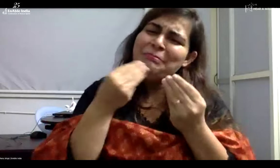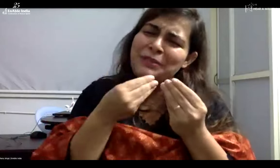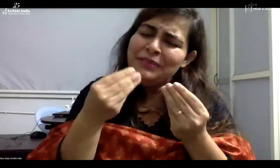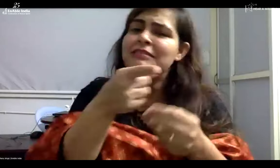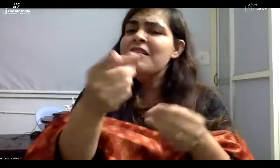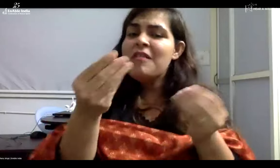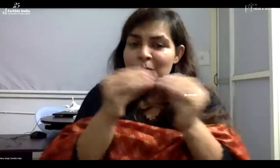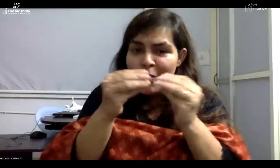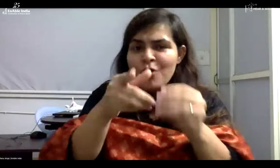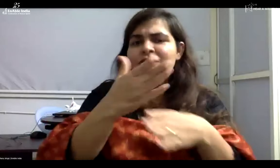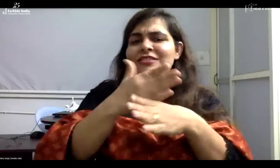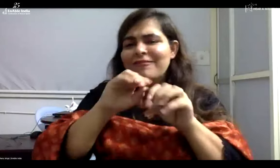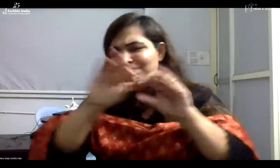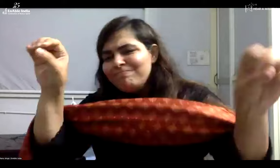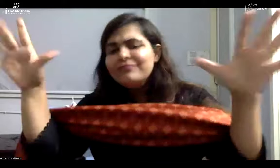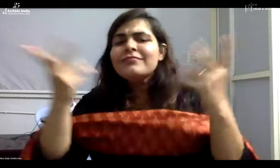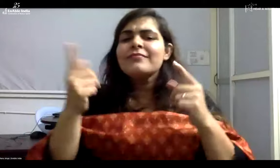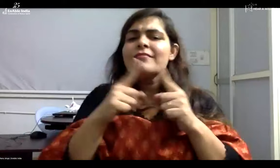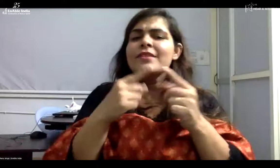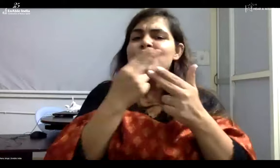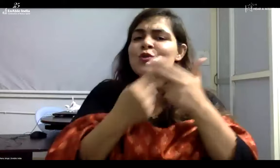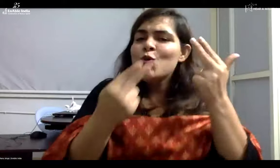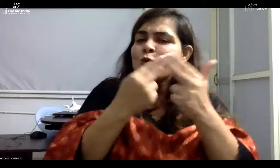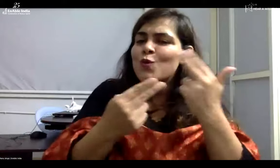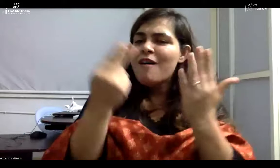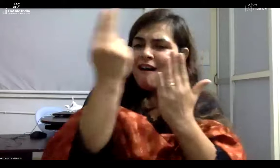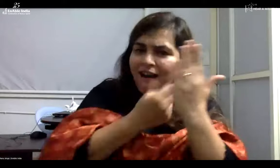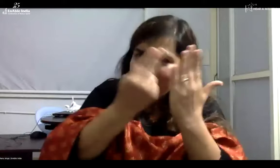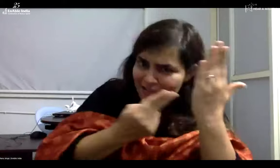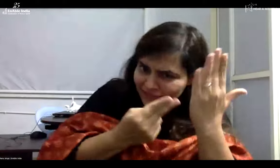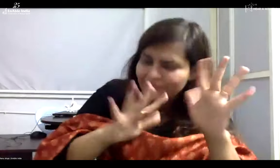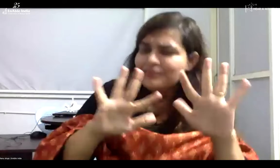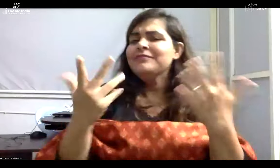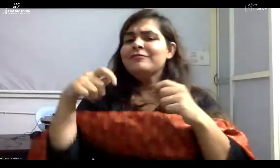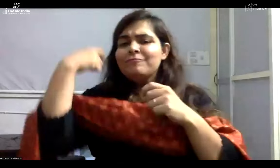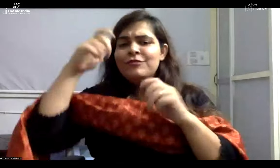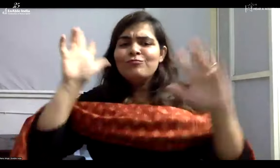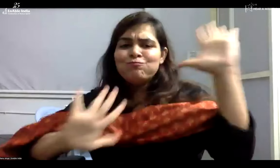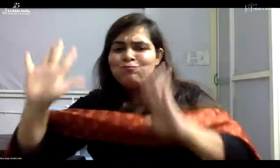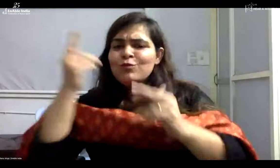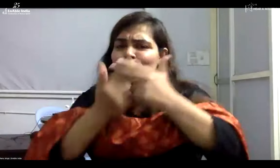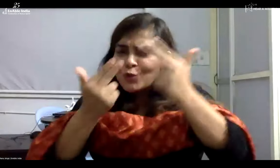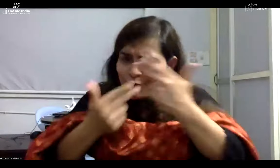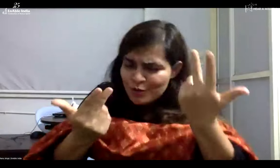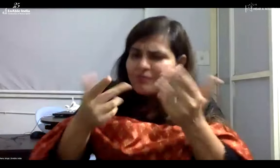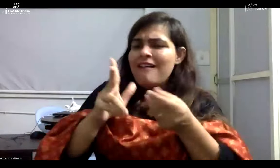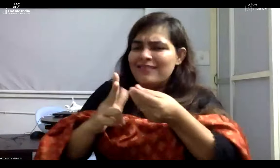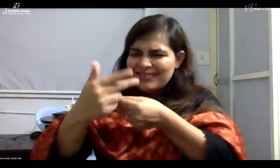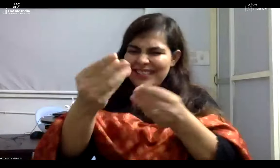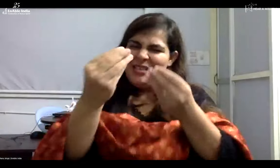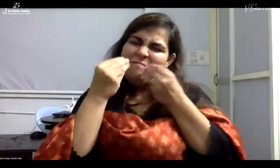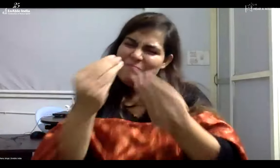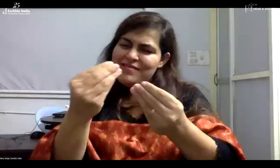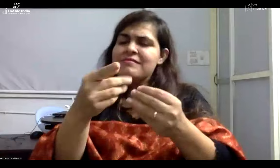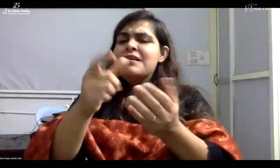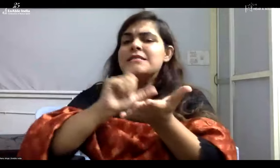mind goes away from those thoughts. And if you go away from that environment and you are